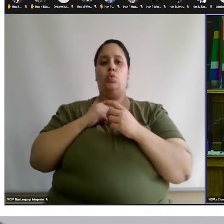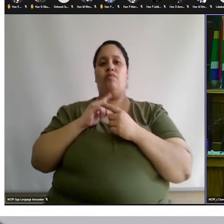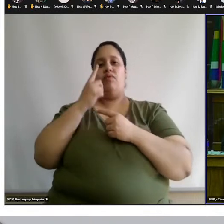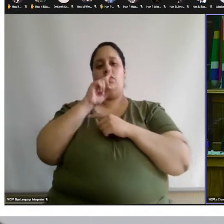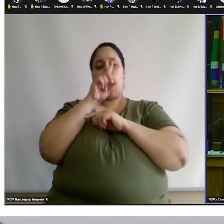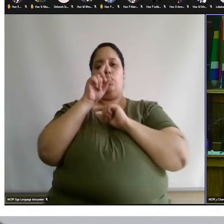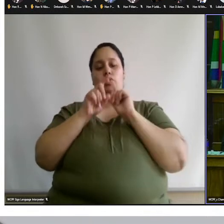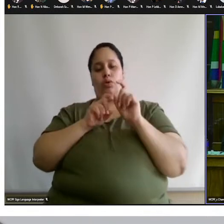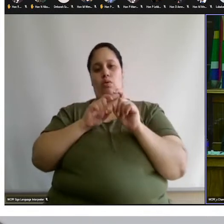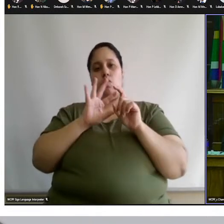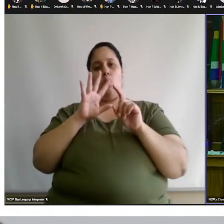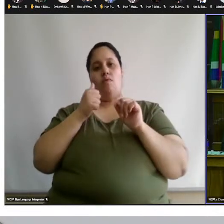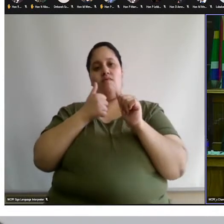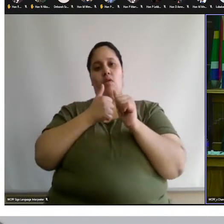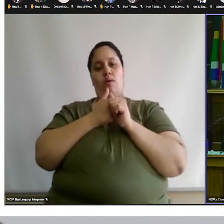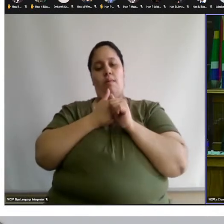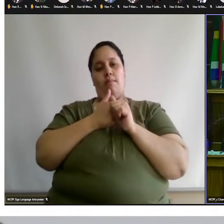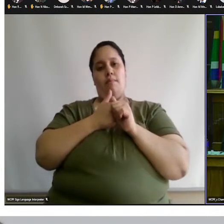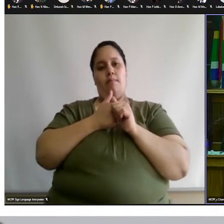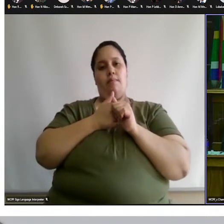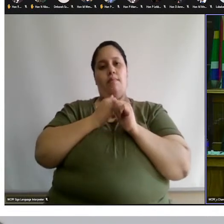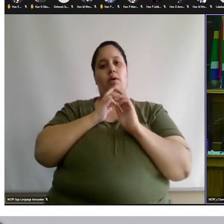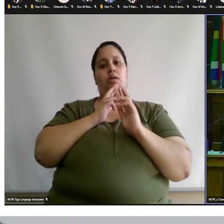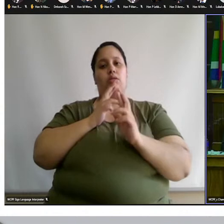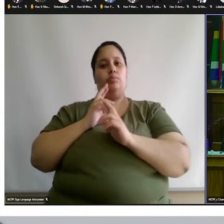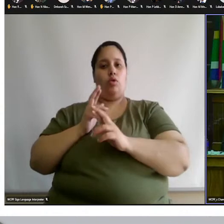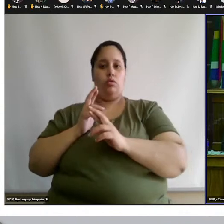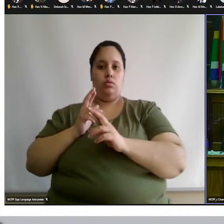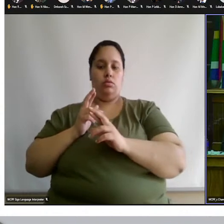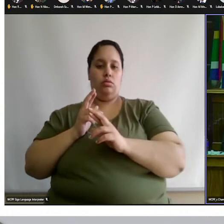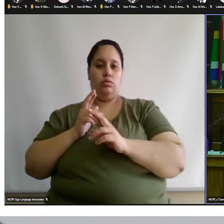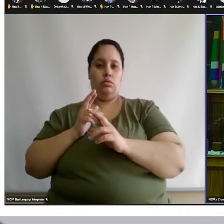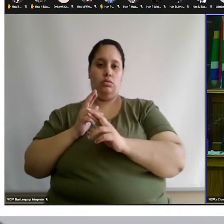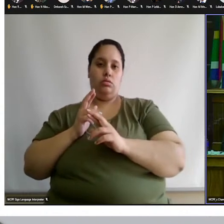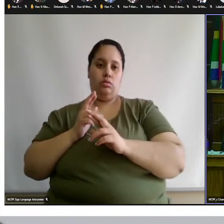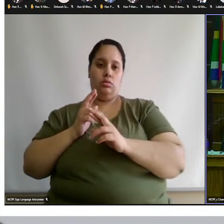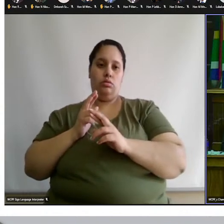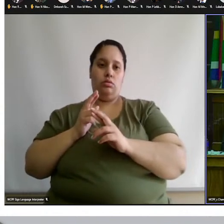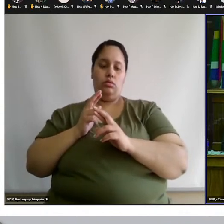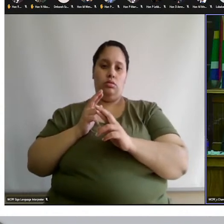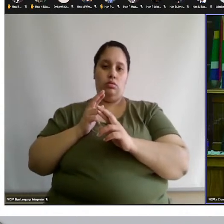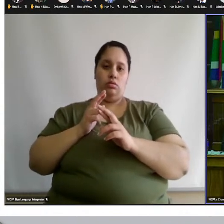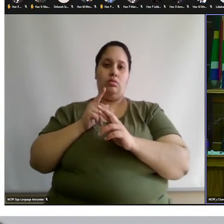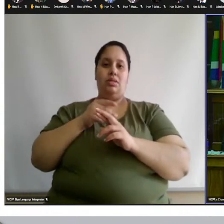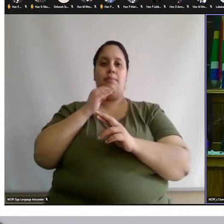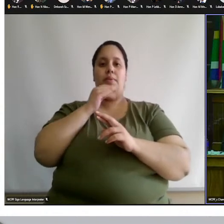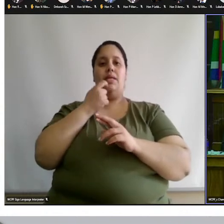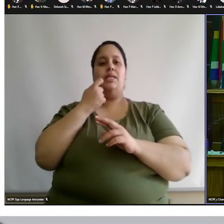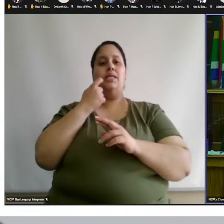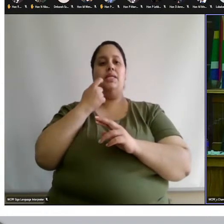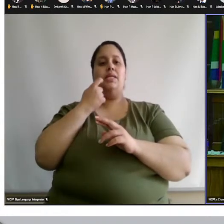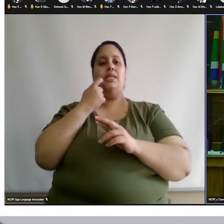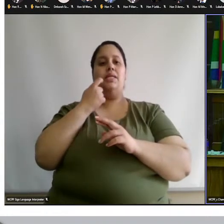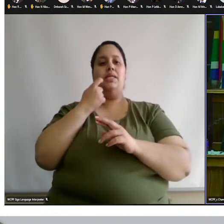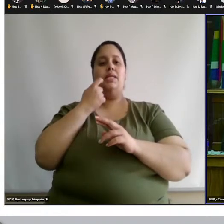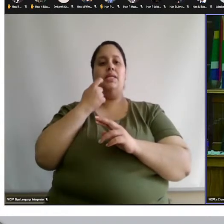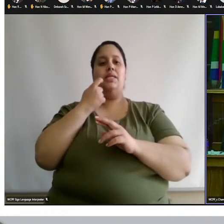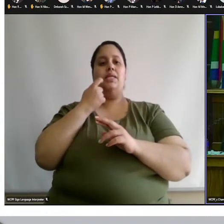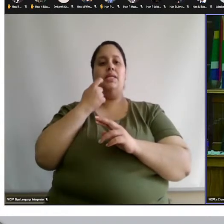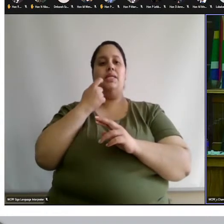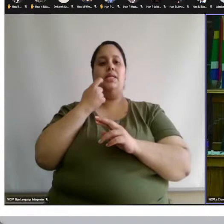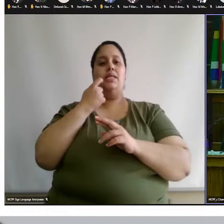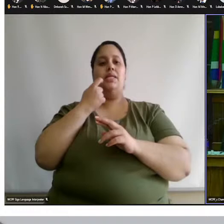of following up on the responses by the member of the executive. It makes it easier and it is in line with